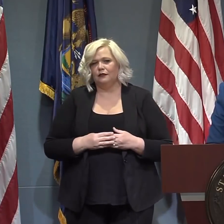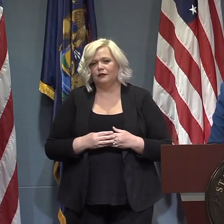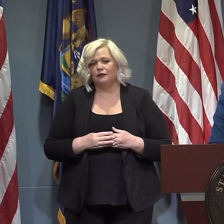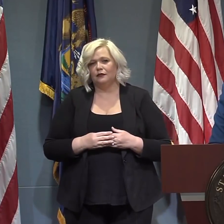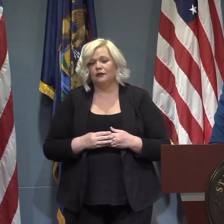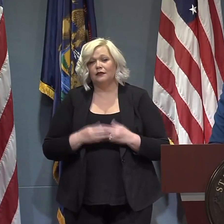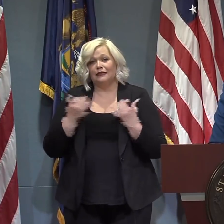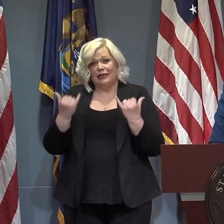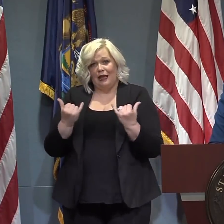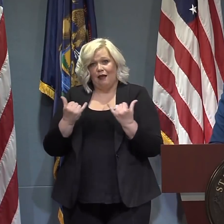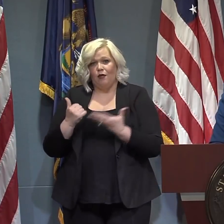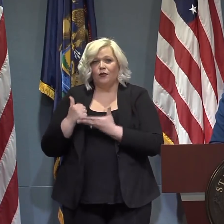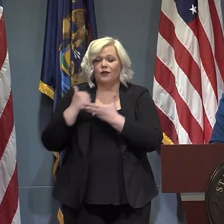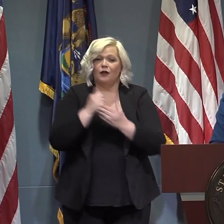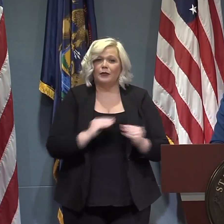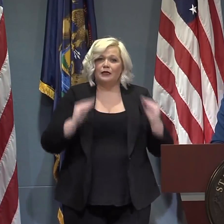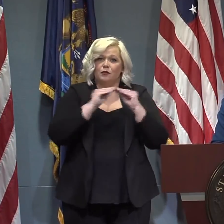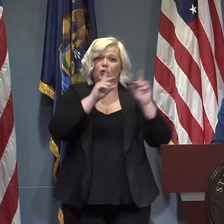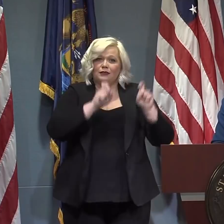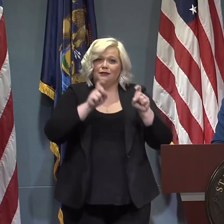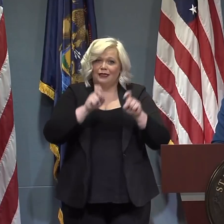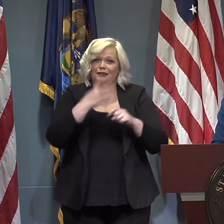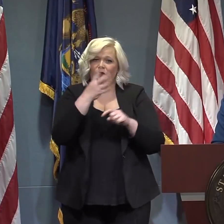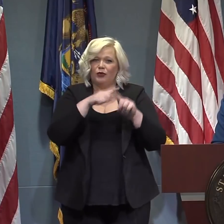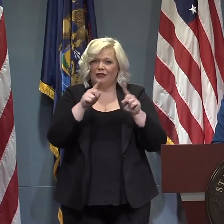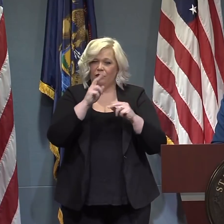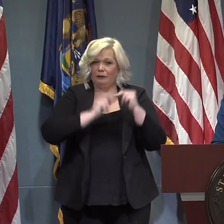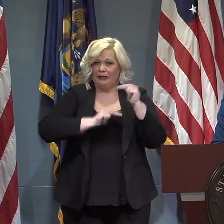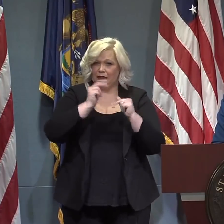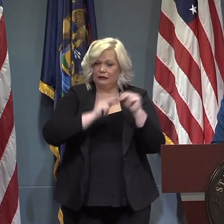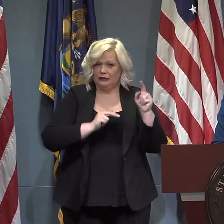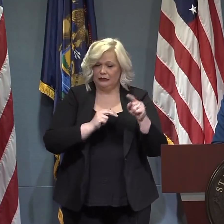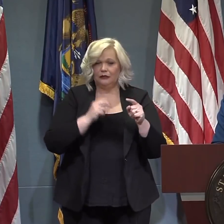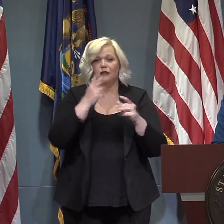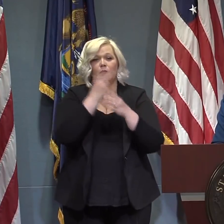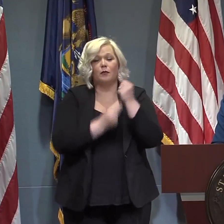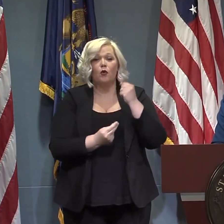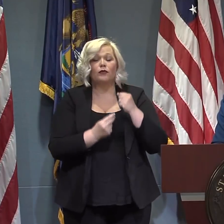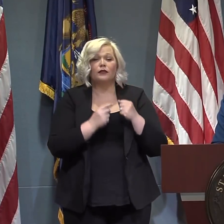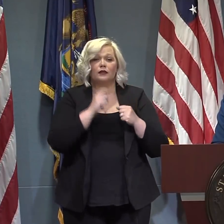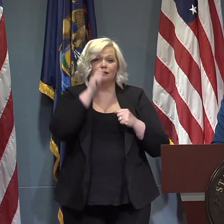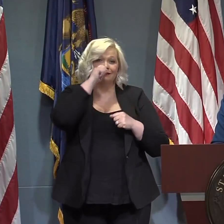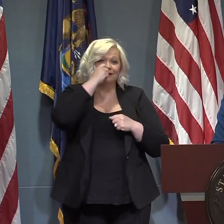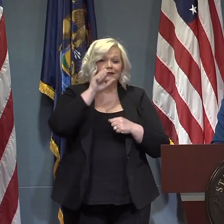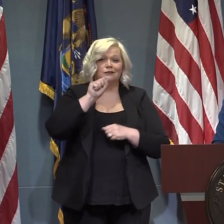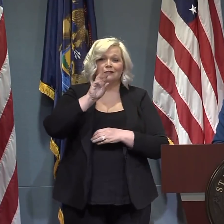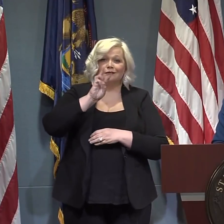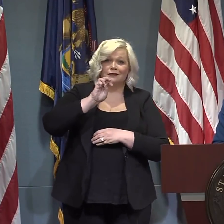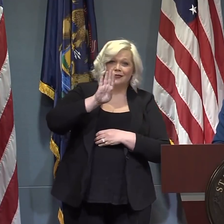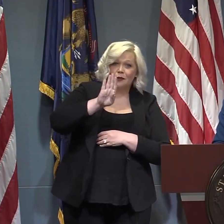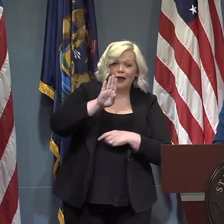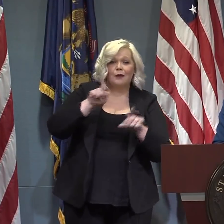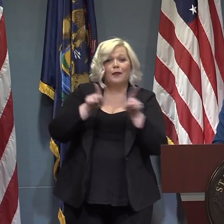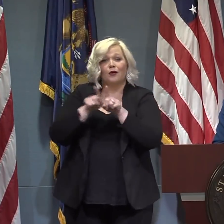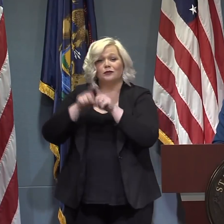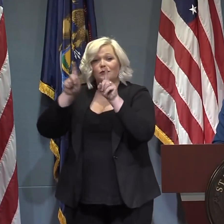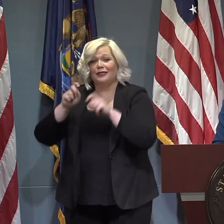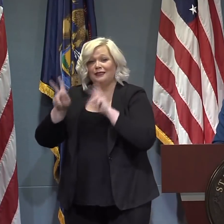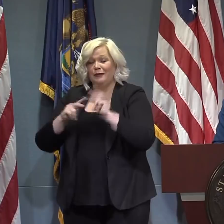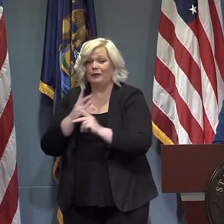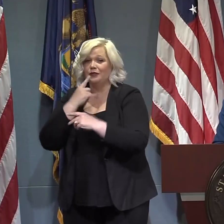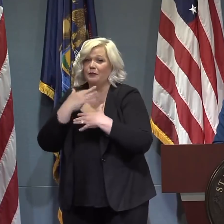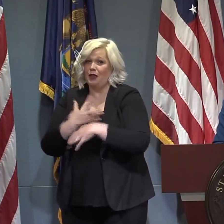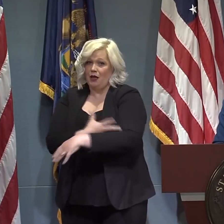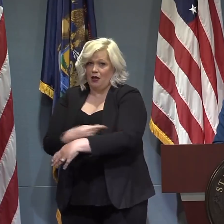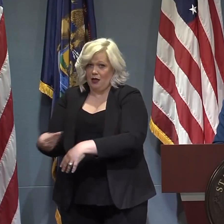in 4 different facilities. We're doing both swab testing and antibody testing. We're also taking measures to protect